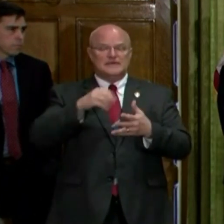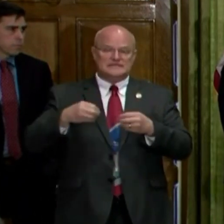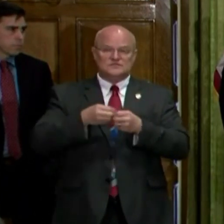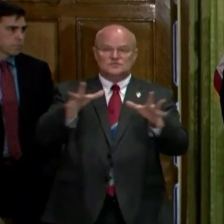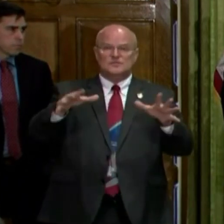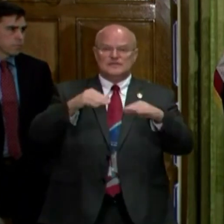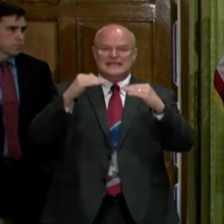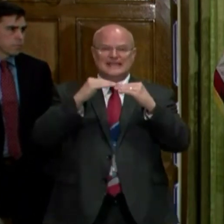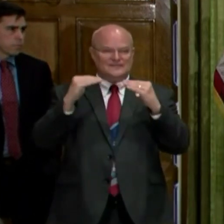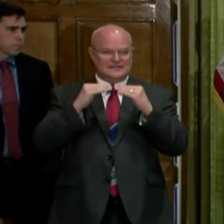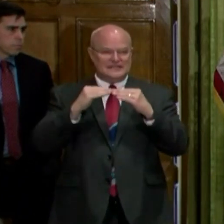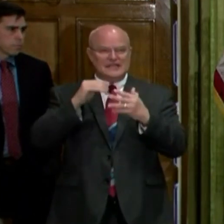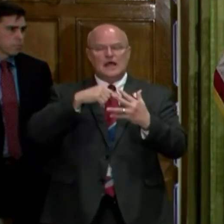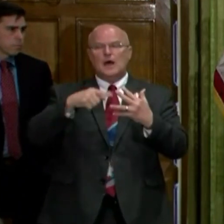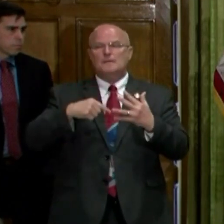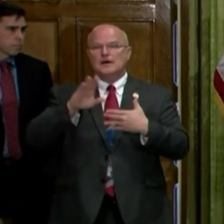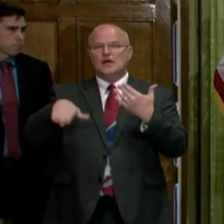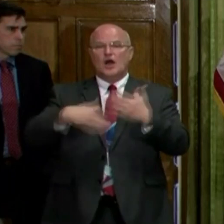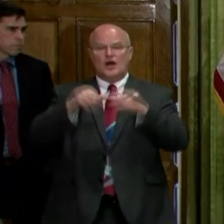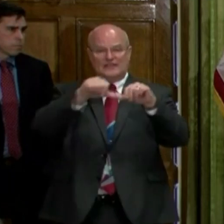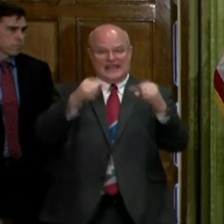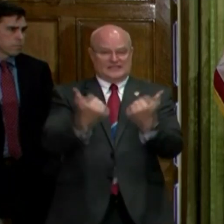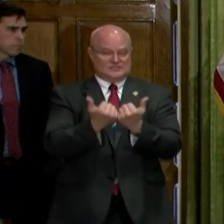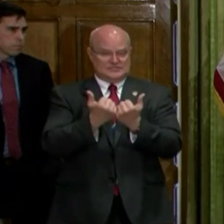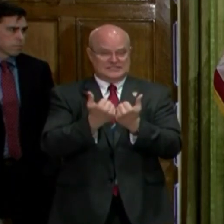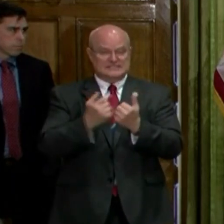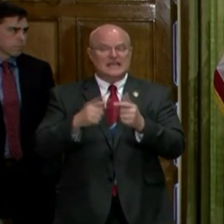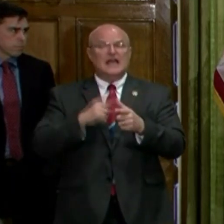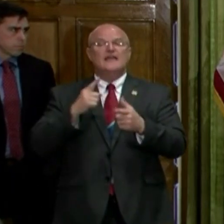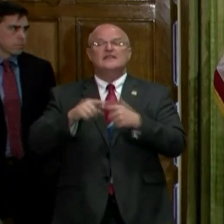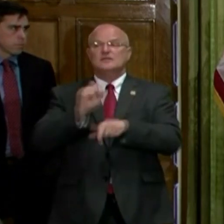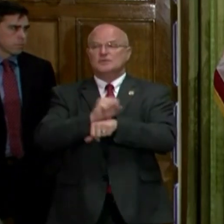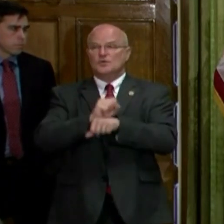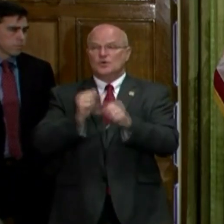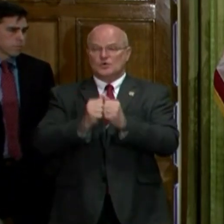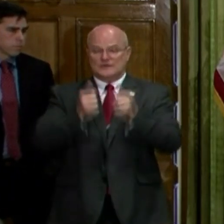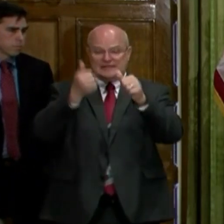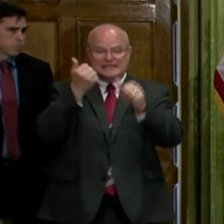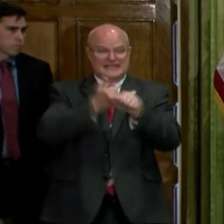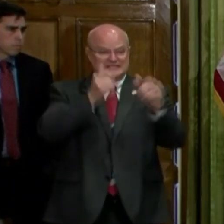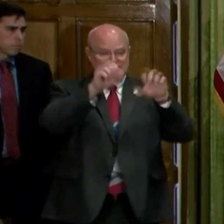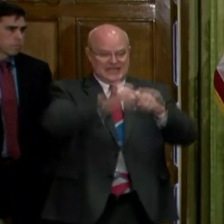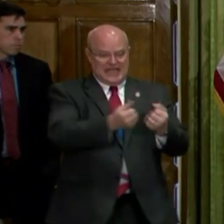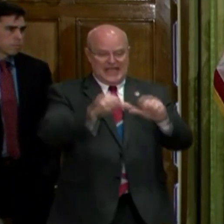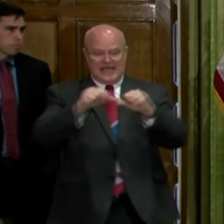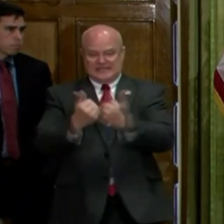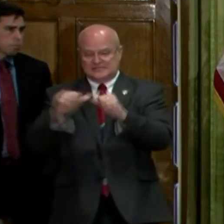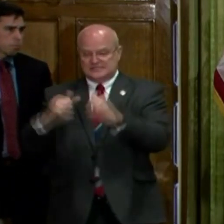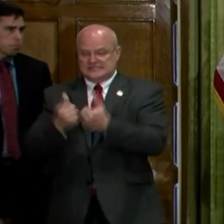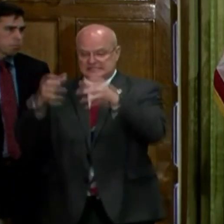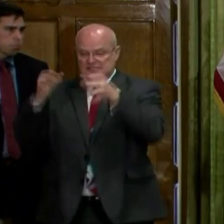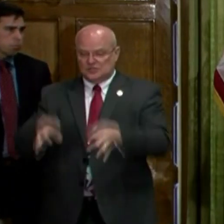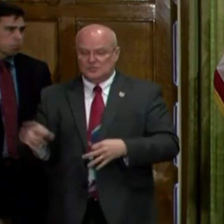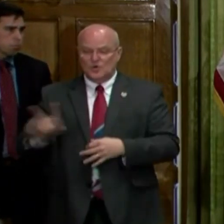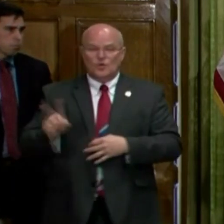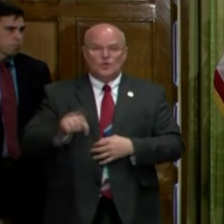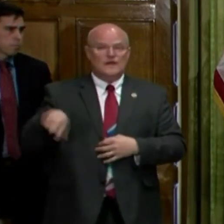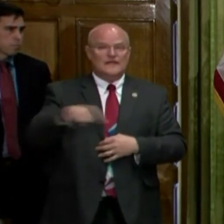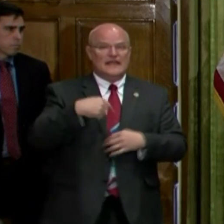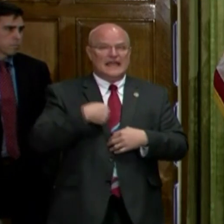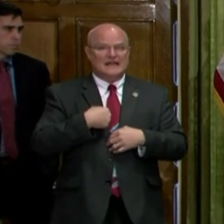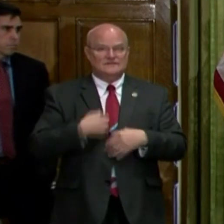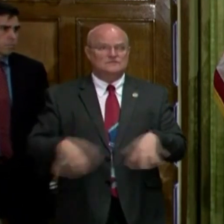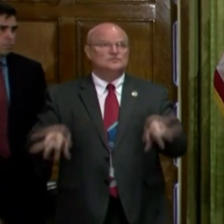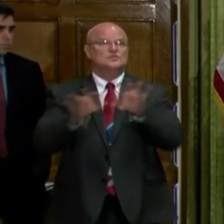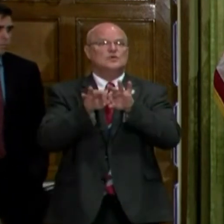distributed evenly among all of the agencies. Then we'll be working with each of the agencies to determine where they have